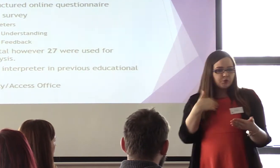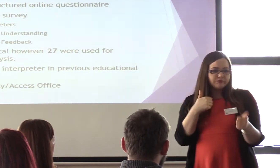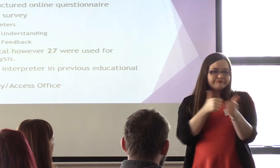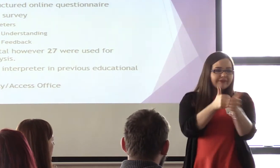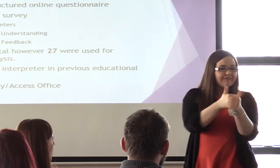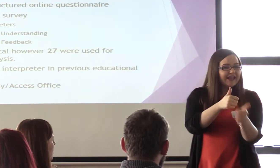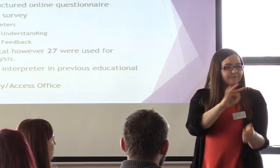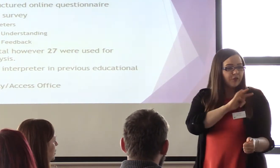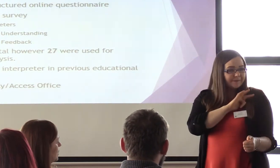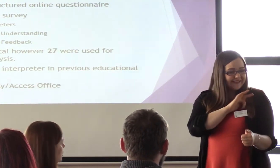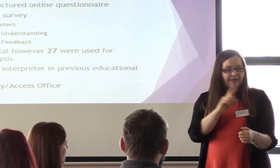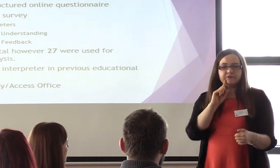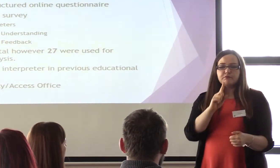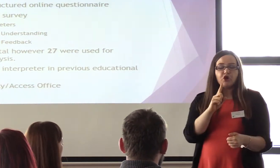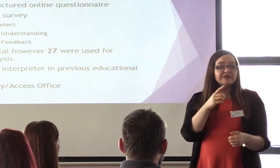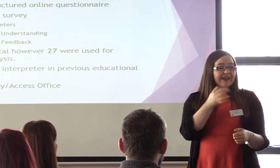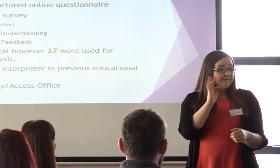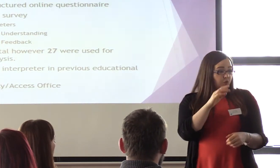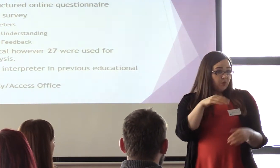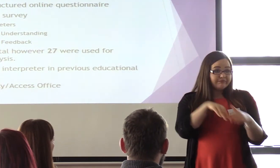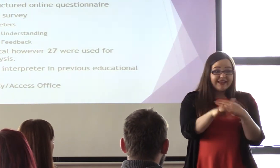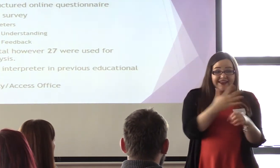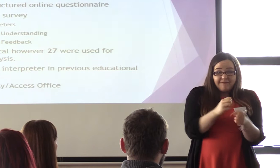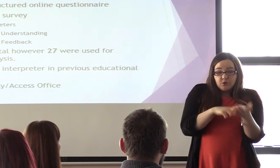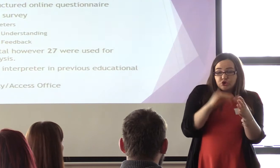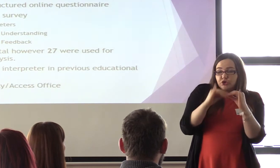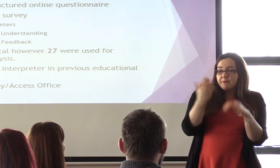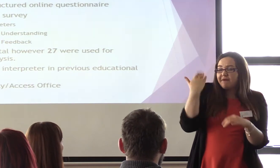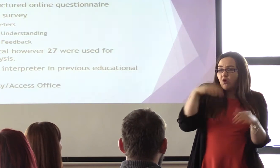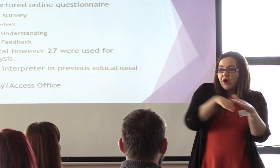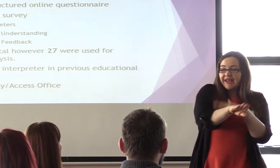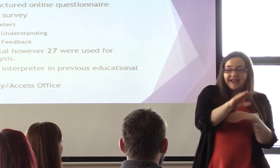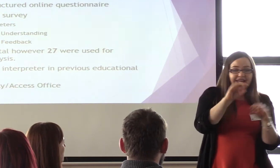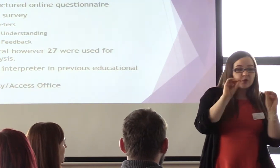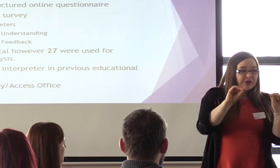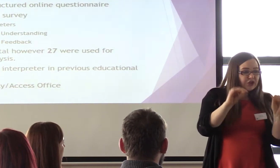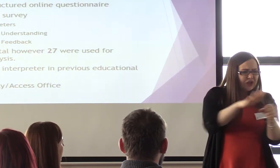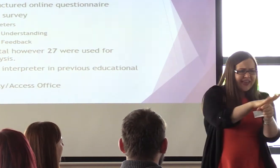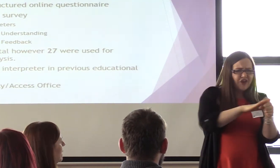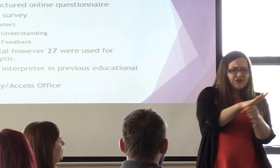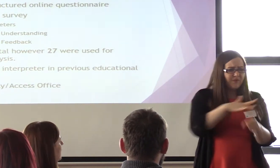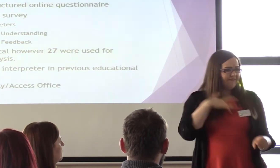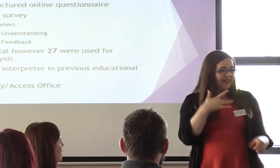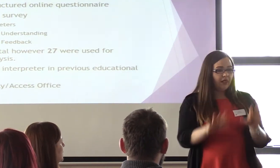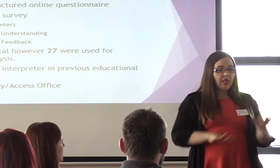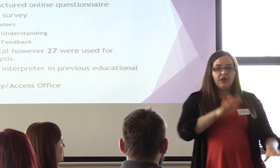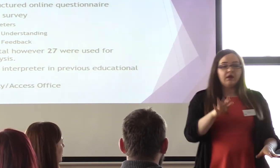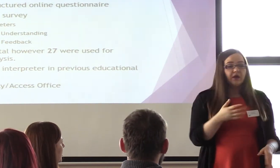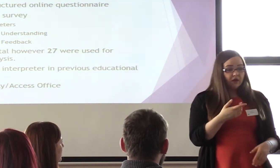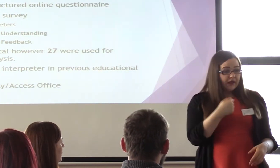interpreter. They know the do's and don'ts. They know the importance of the relationship and how to interact with each other. If you've never used an interpreter